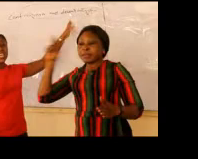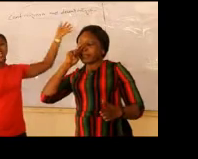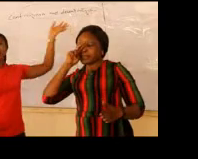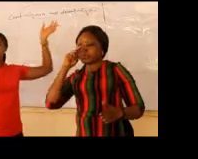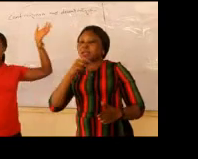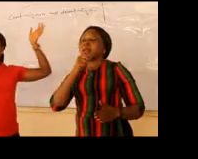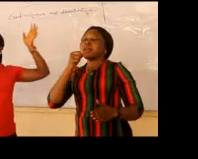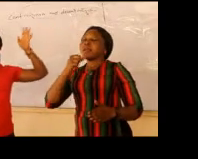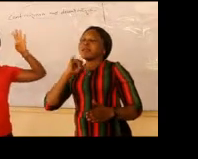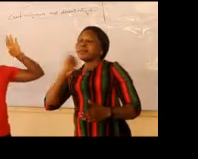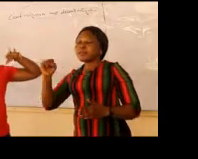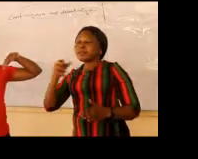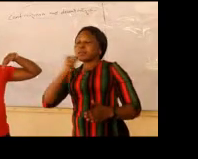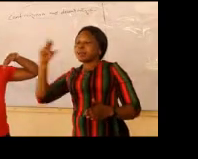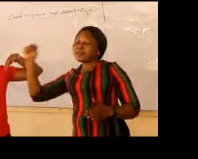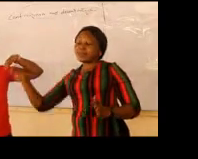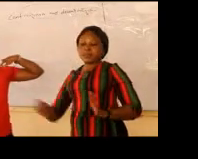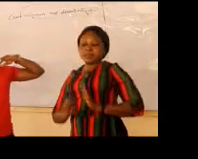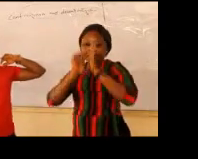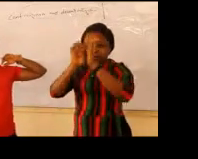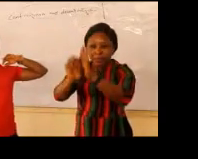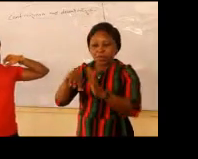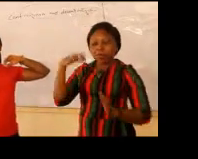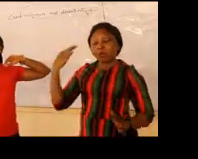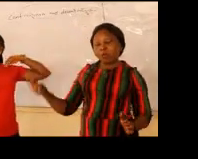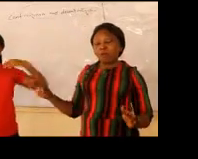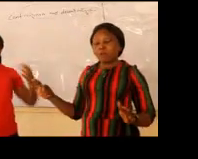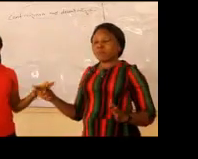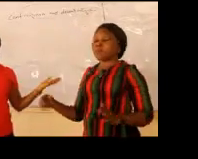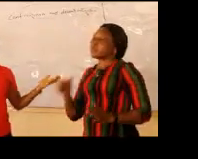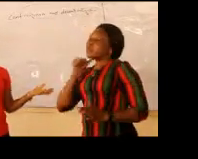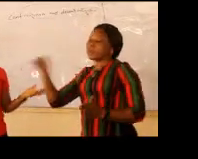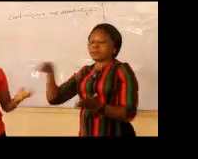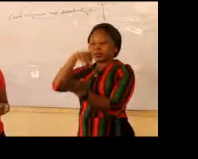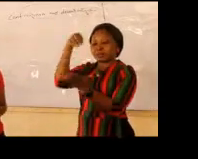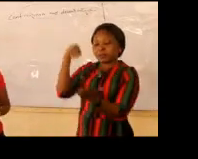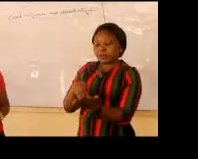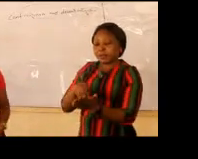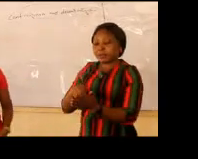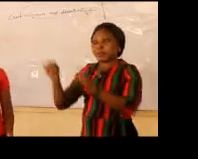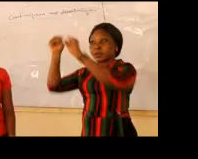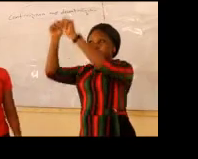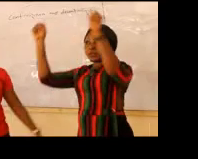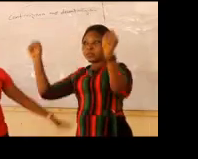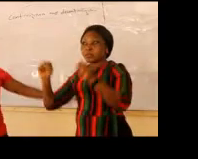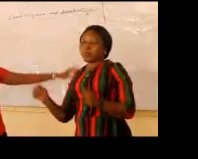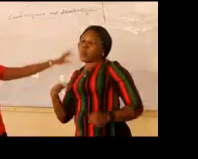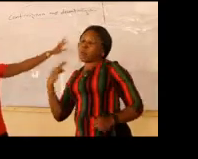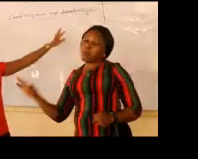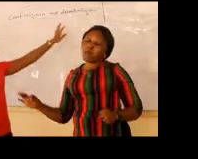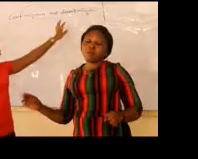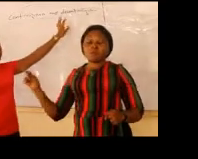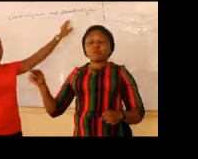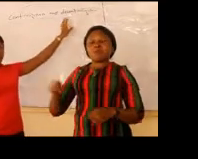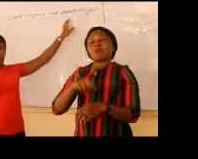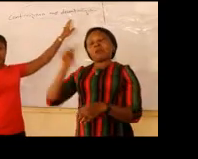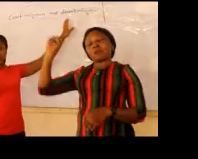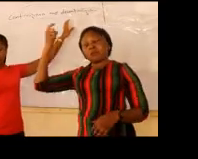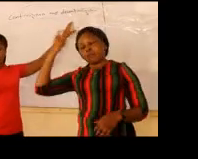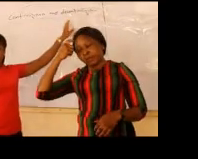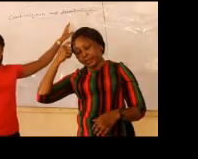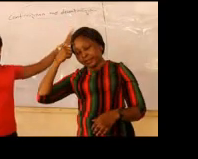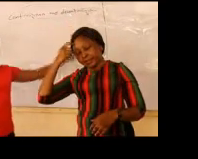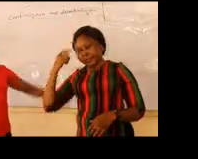what? A decentralized system of government. USA also is another example of